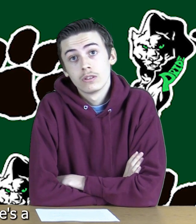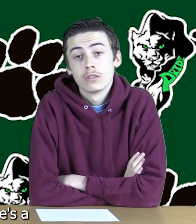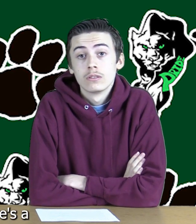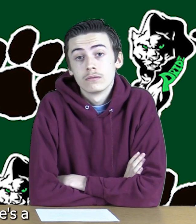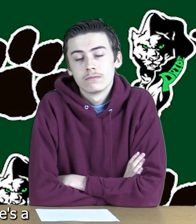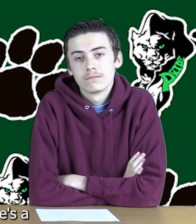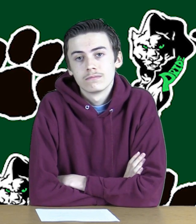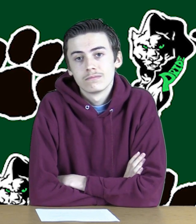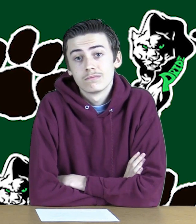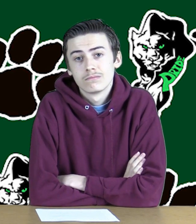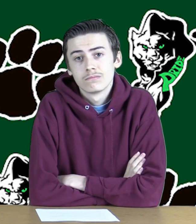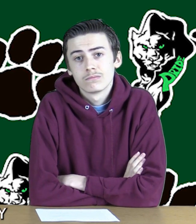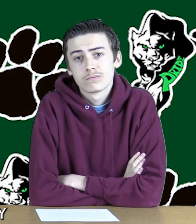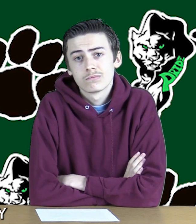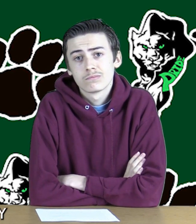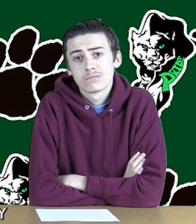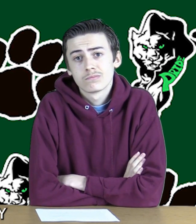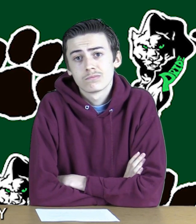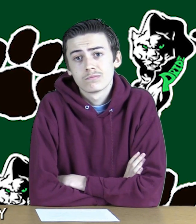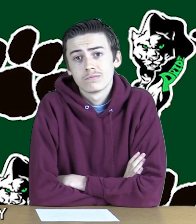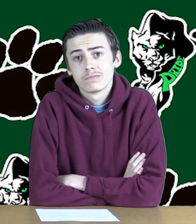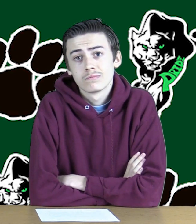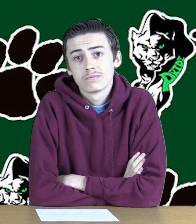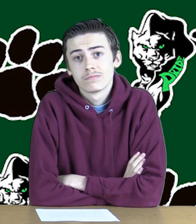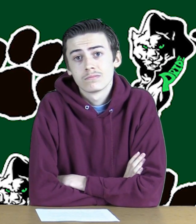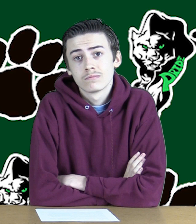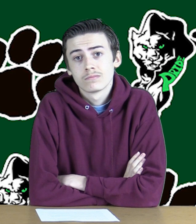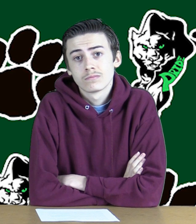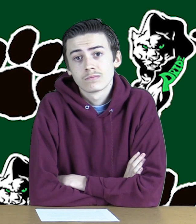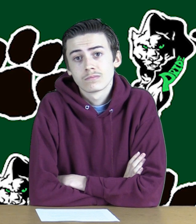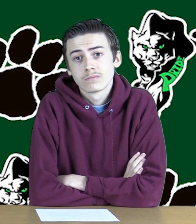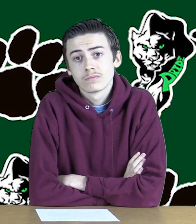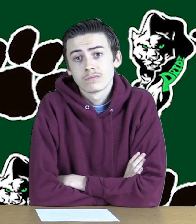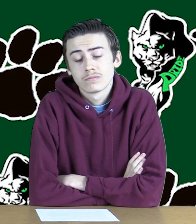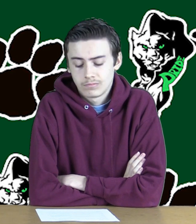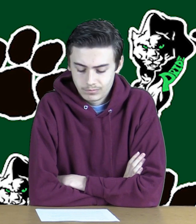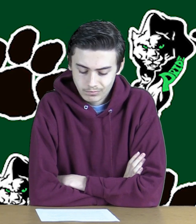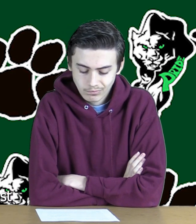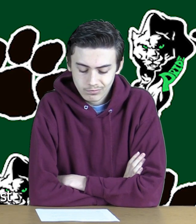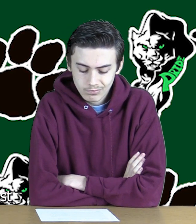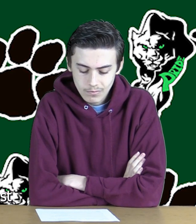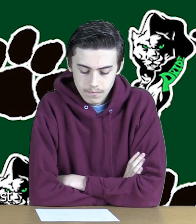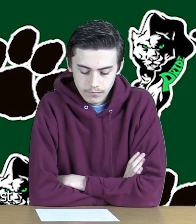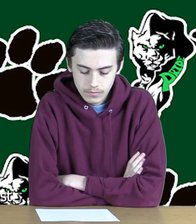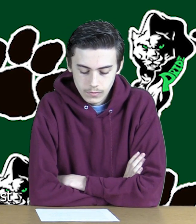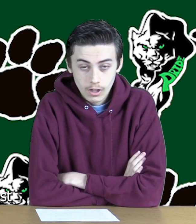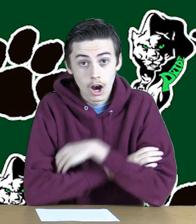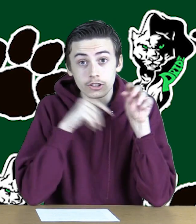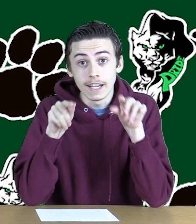is a reminder that there is a junior class council meeting today during A lunch in Ms. Brown's room, 313. Hope to see most of you there.